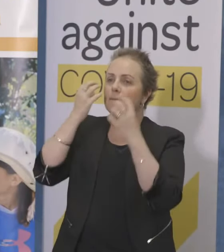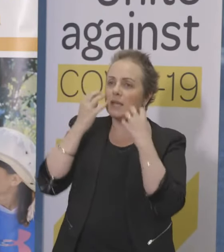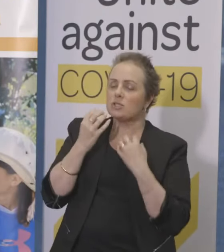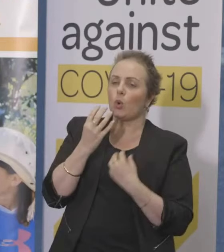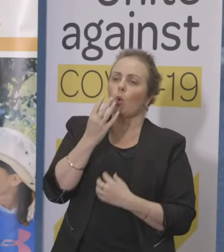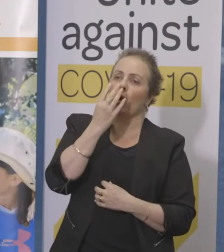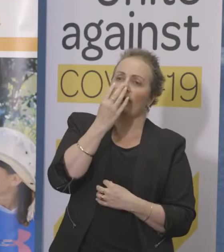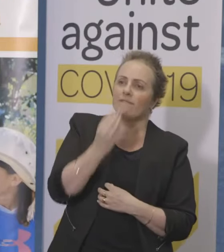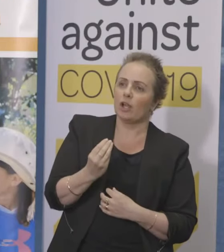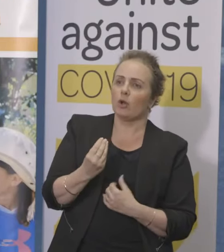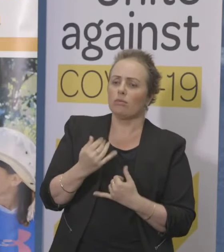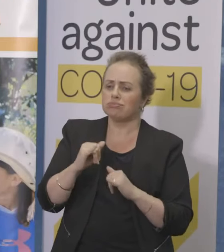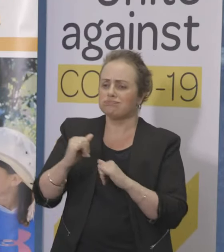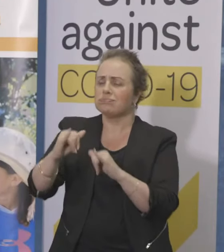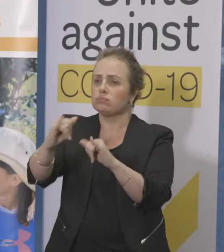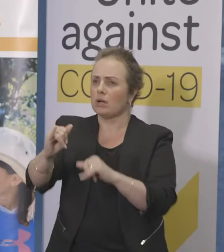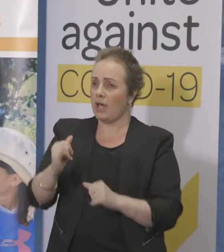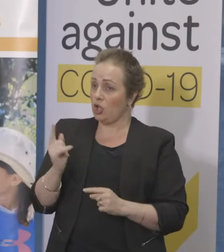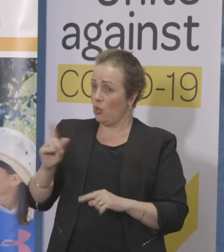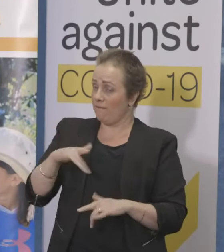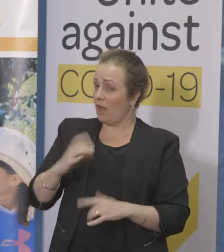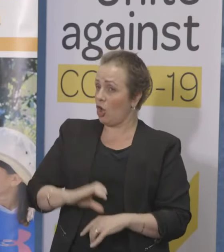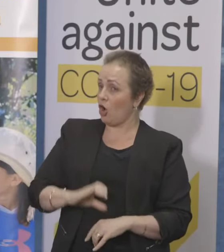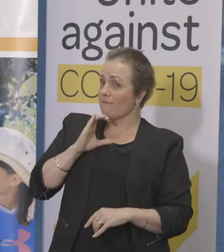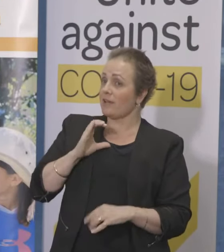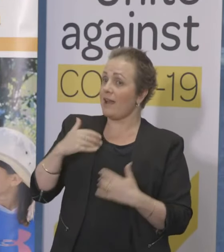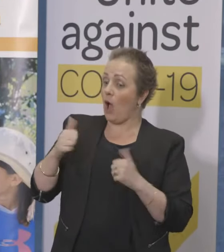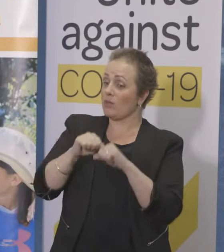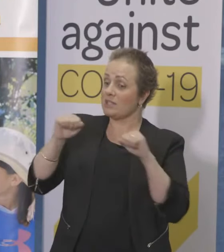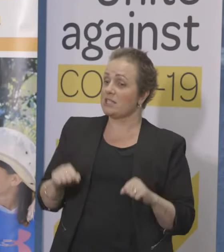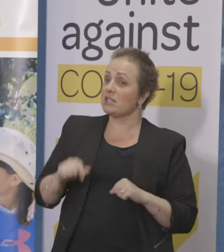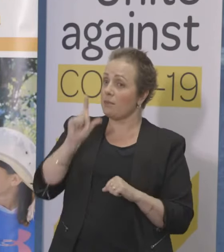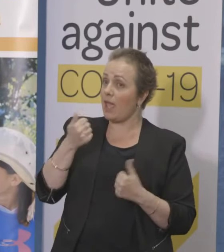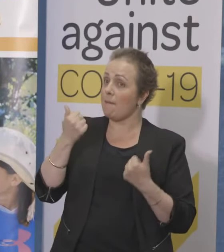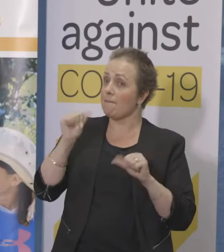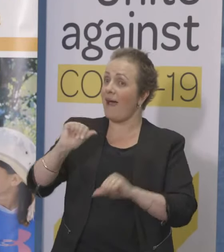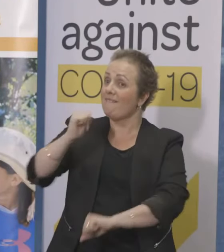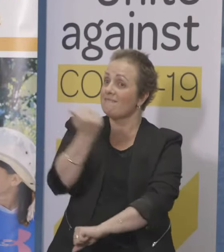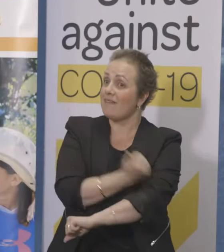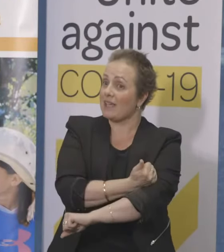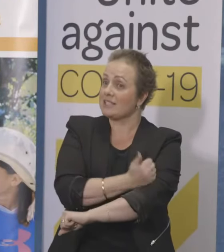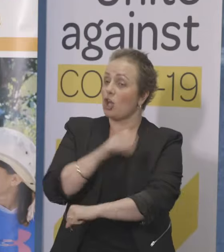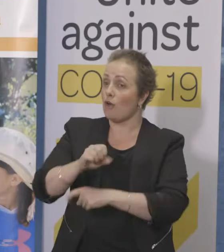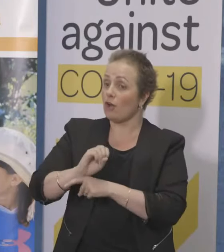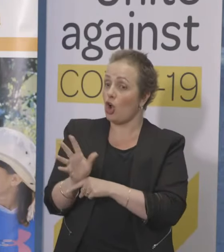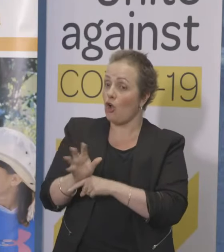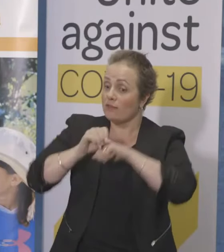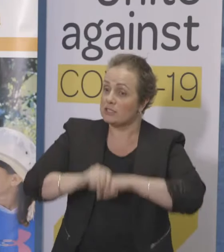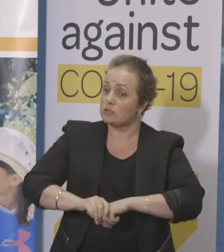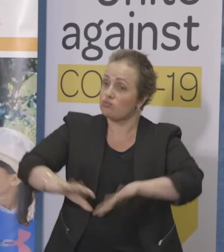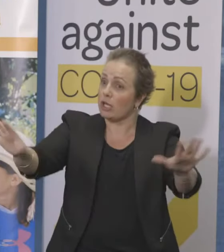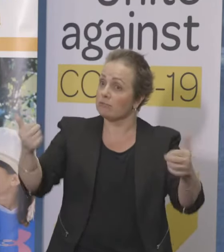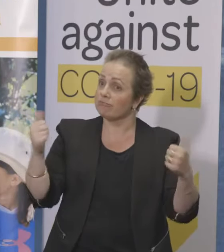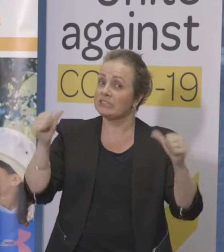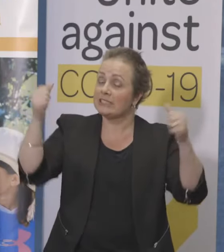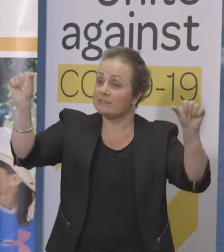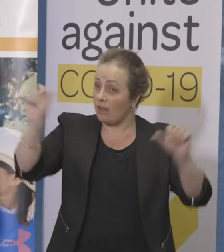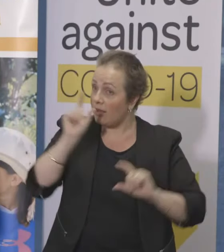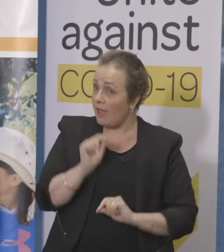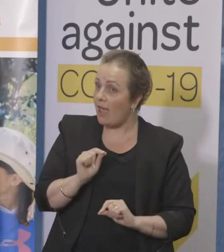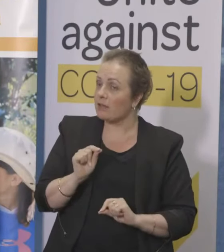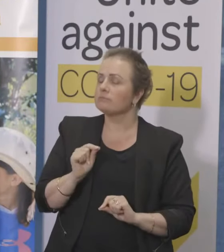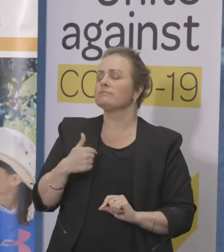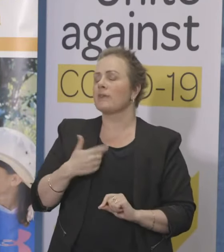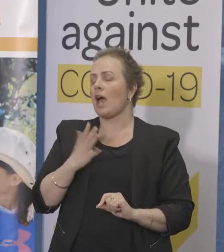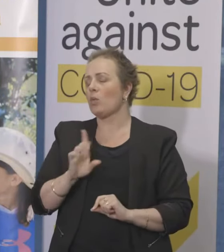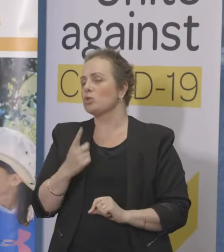flu, how confident are you that our health system can roll out a vaccine for coronavirus? Well, I just want to make